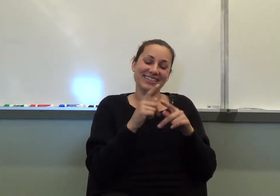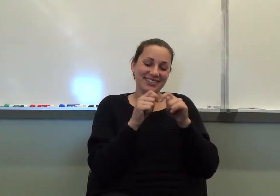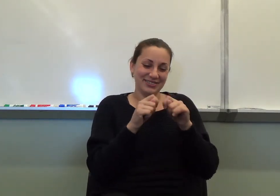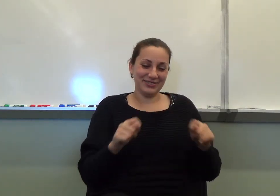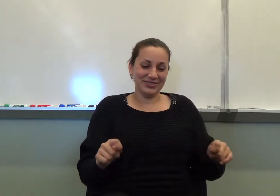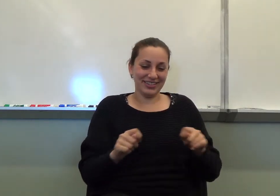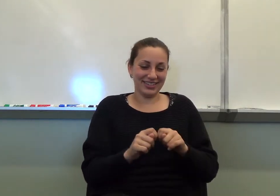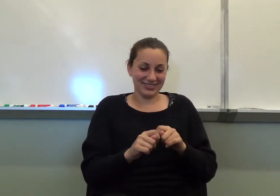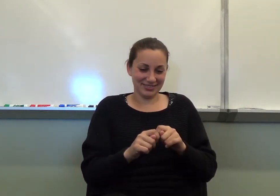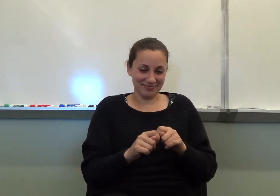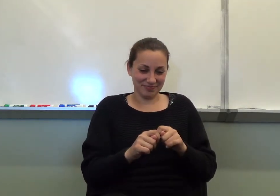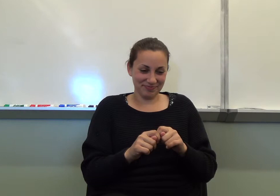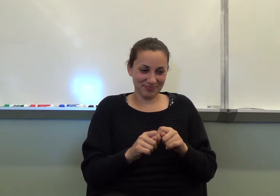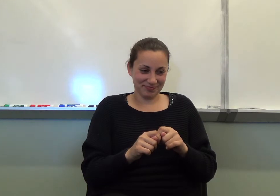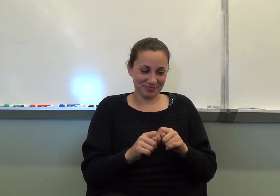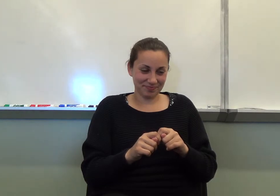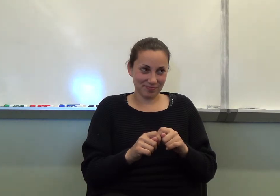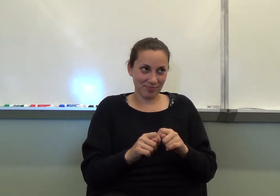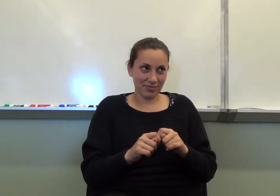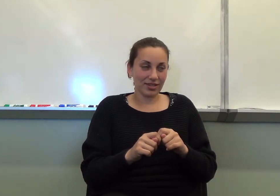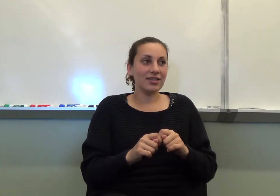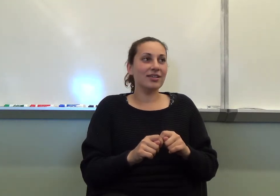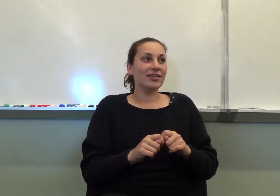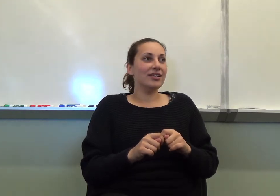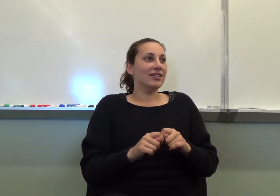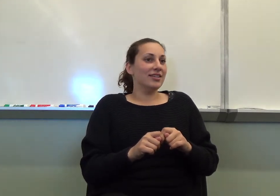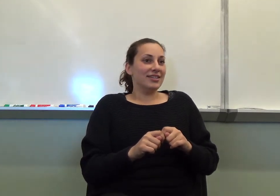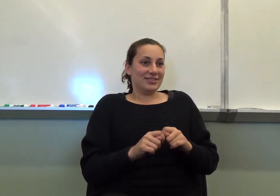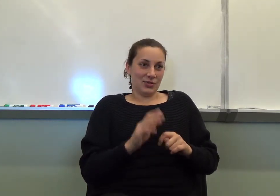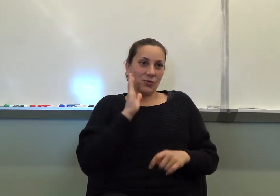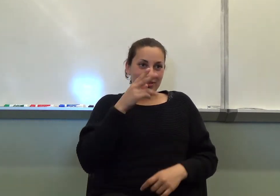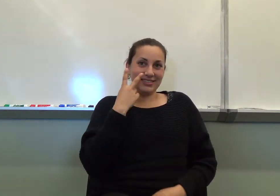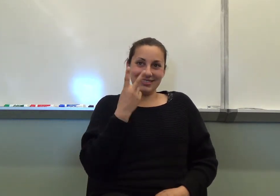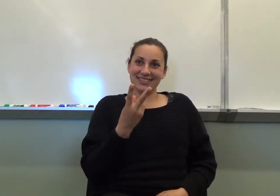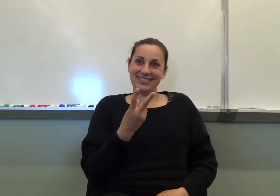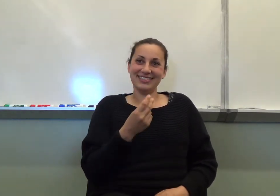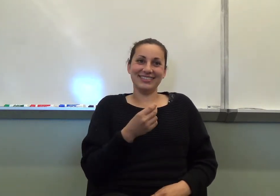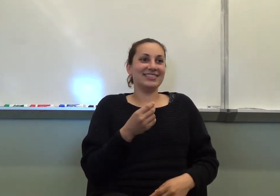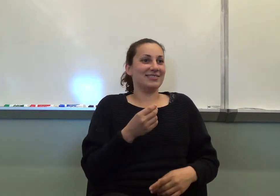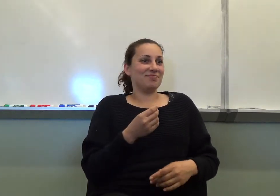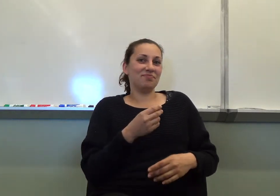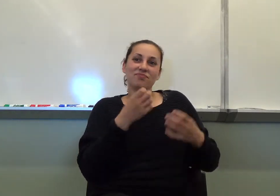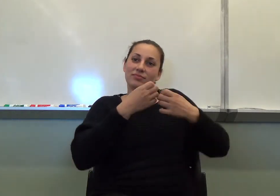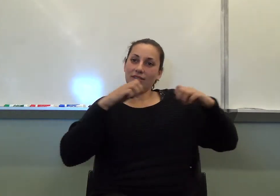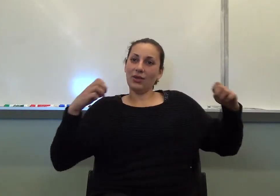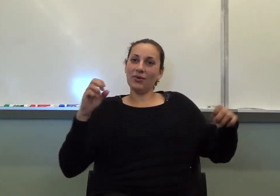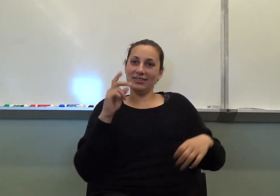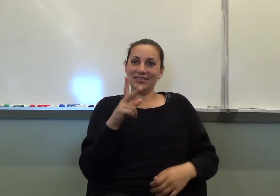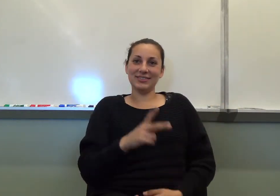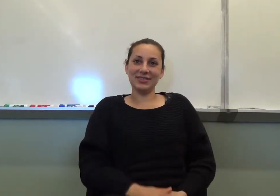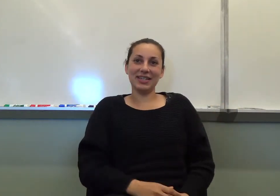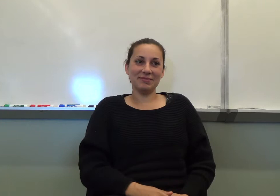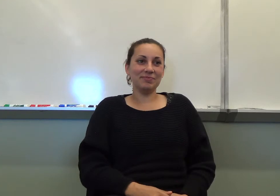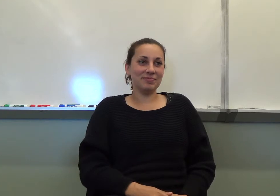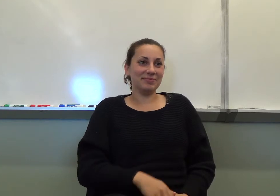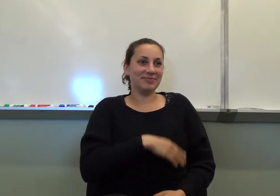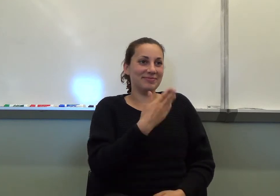some problems that can be solved with it. So here they start out with this kind of a